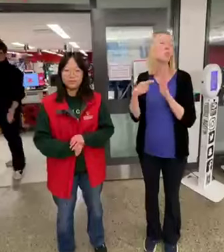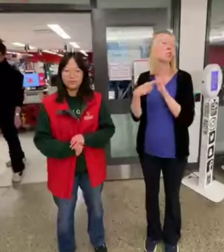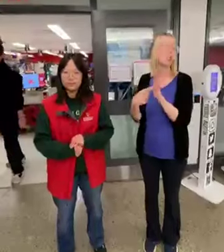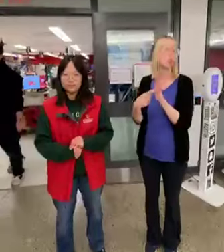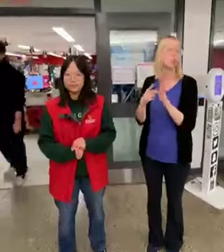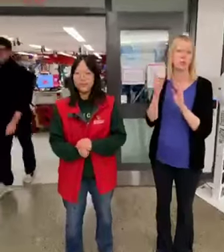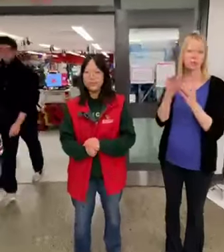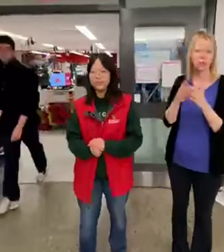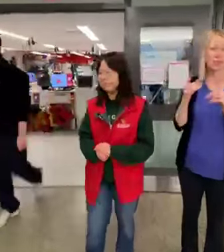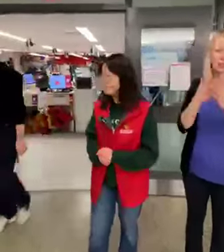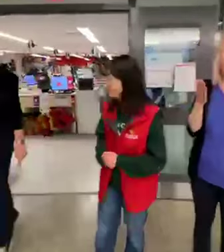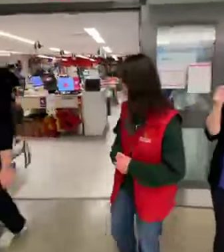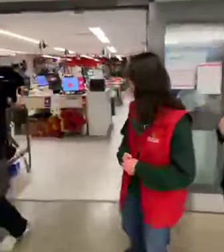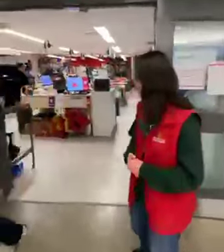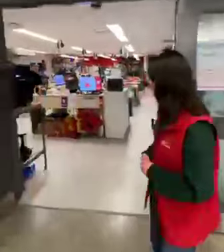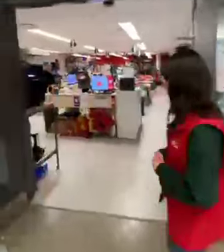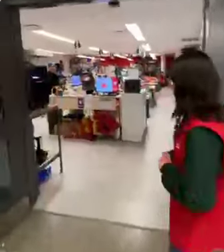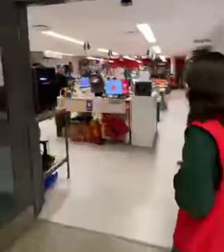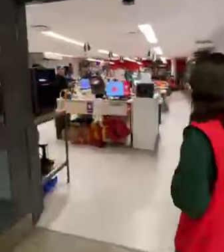makerspaces.